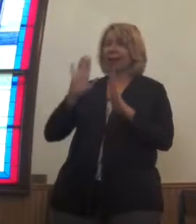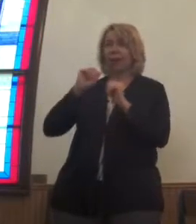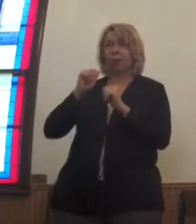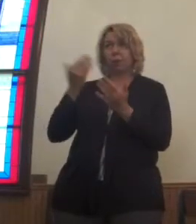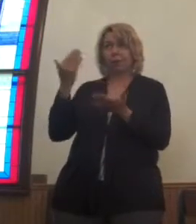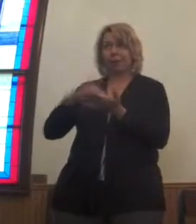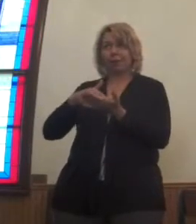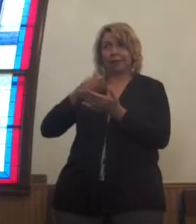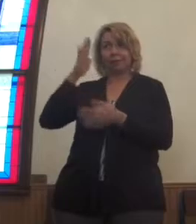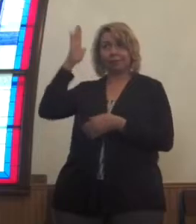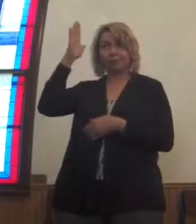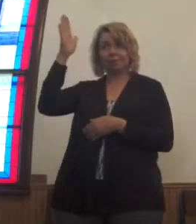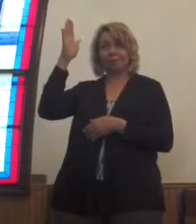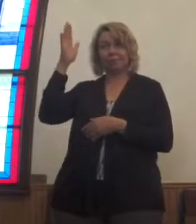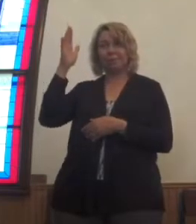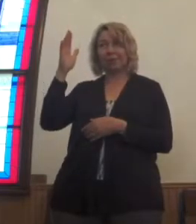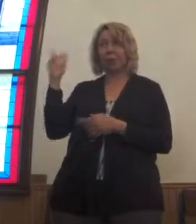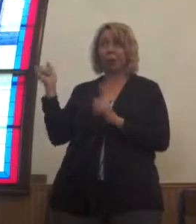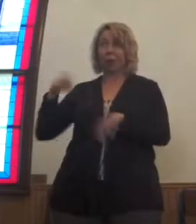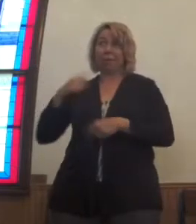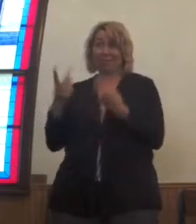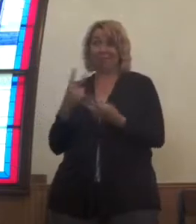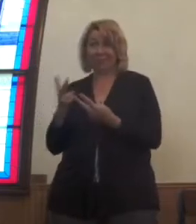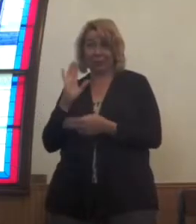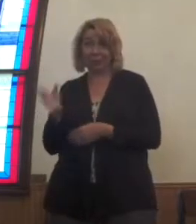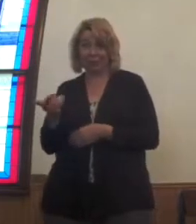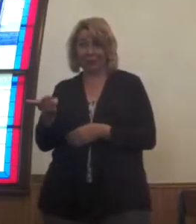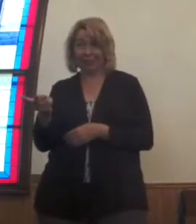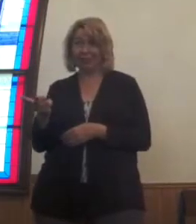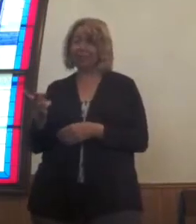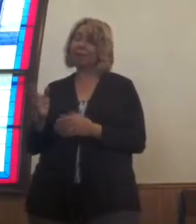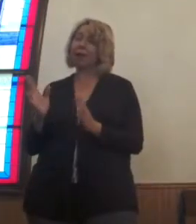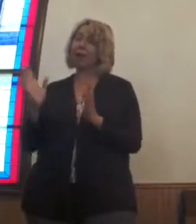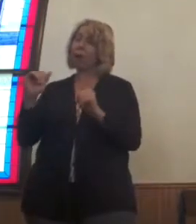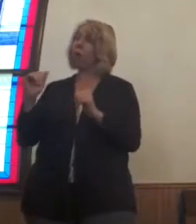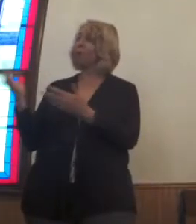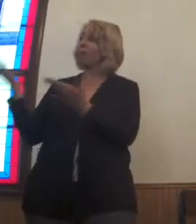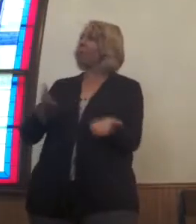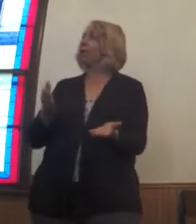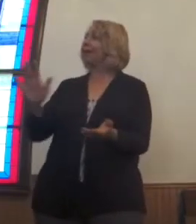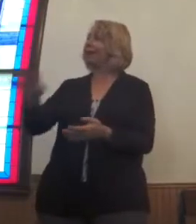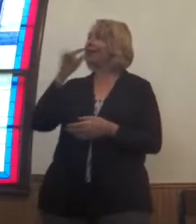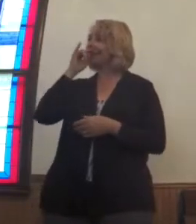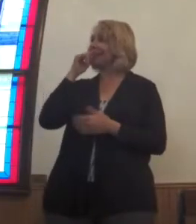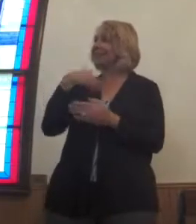that I know they'll come back and visit, that they bring the kids with them next time. Because